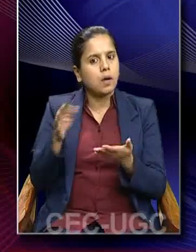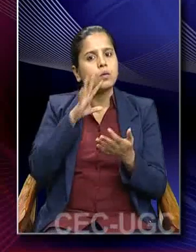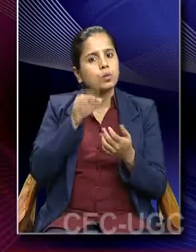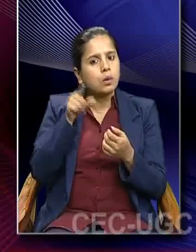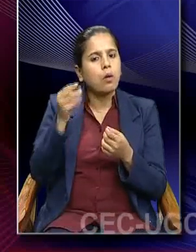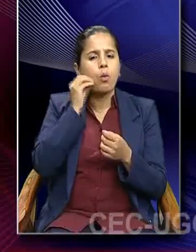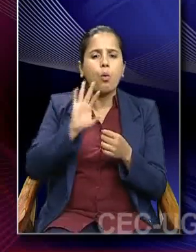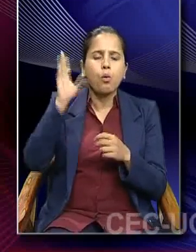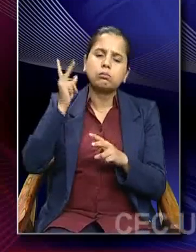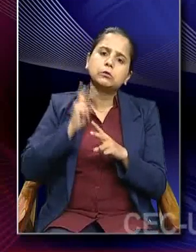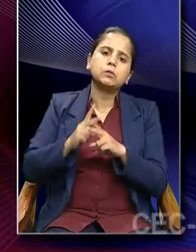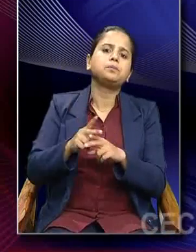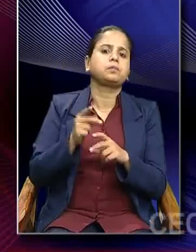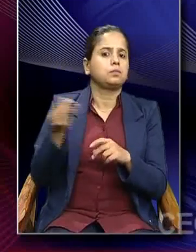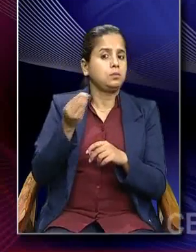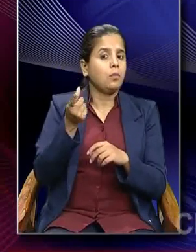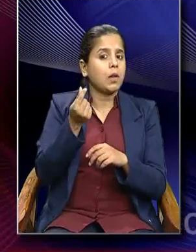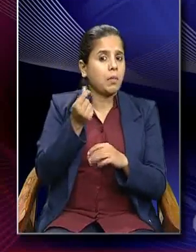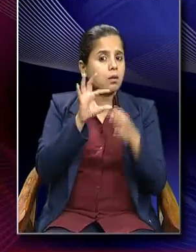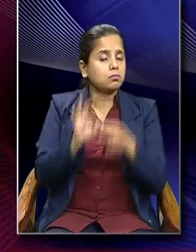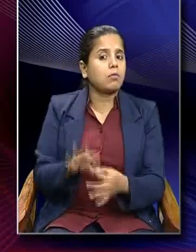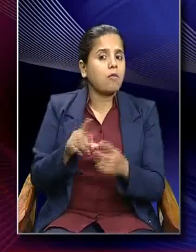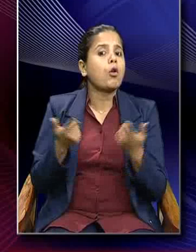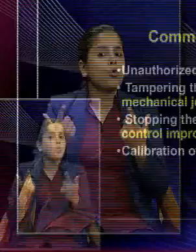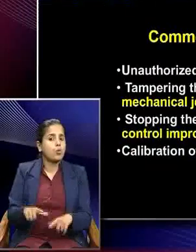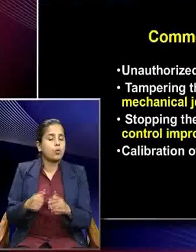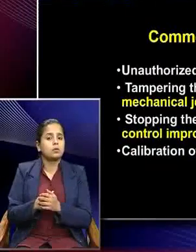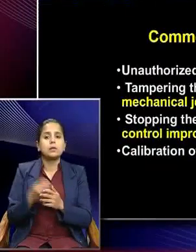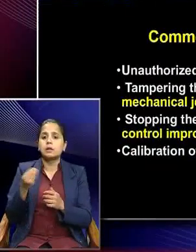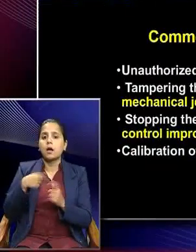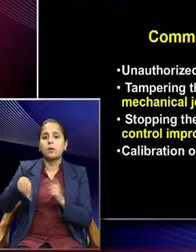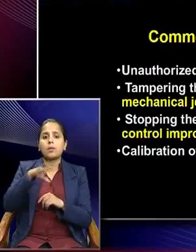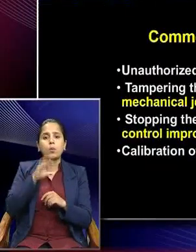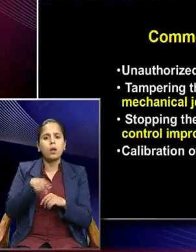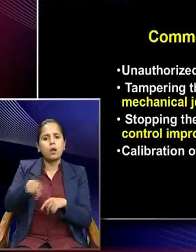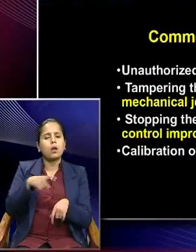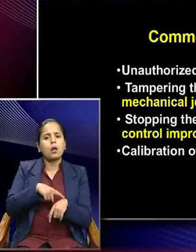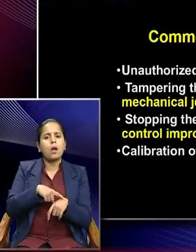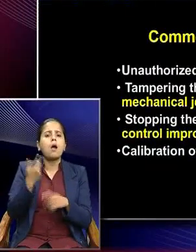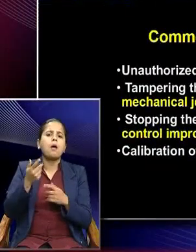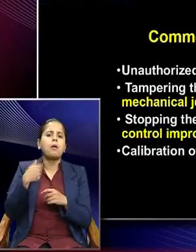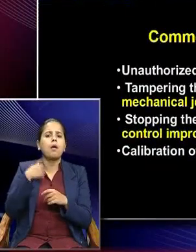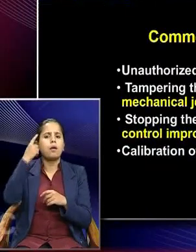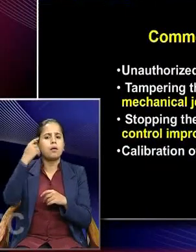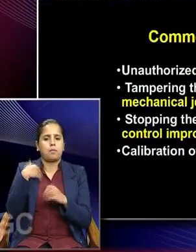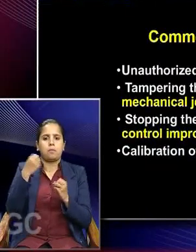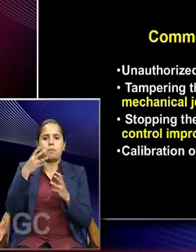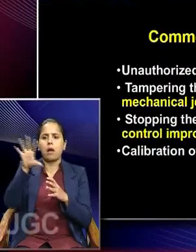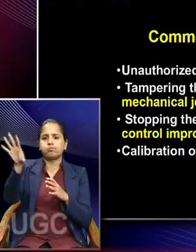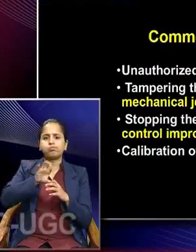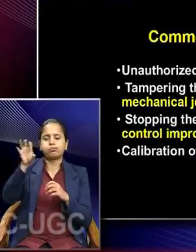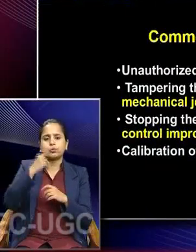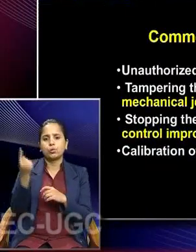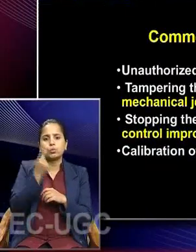are certain commercial losses associated, like unauthorized extension of loads. So it is very evident